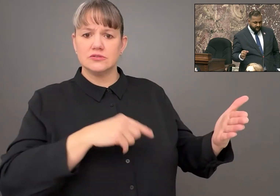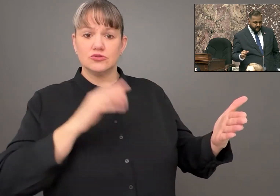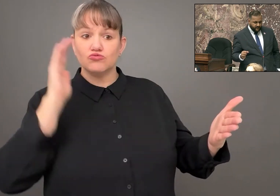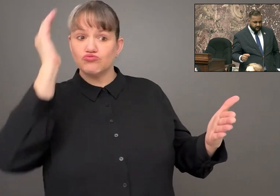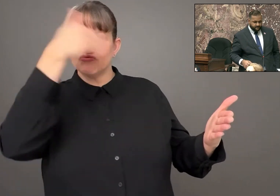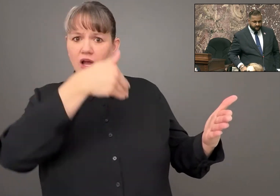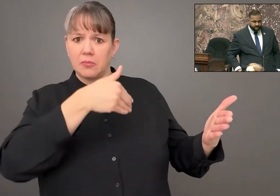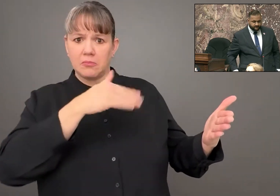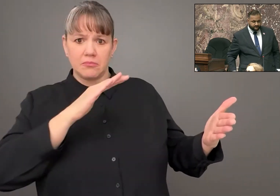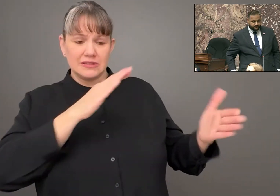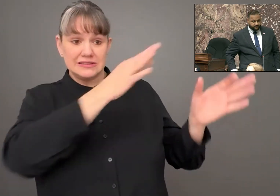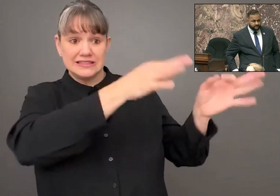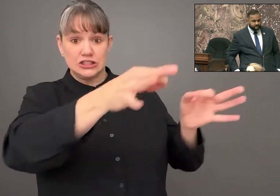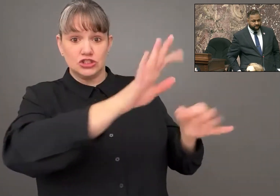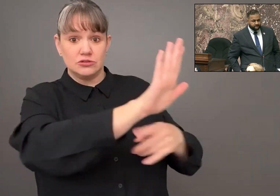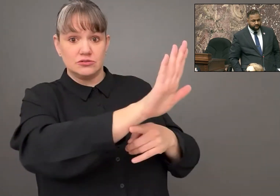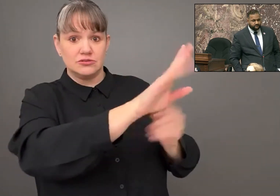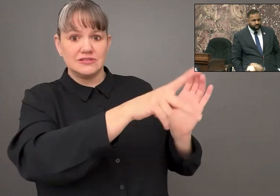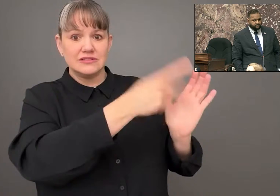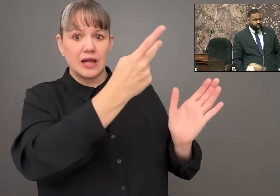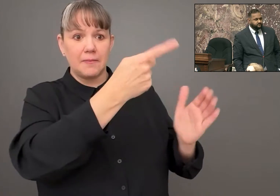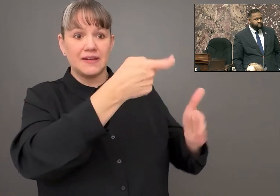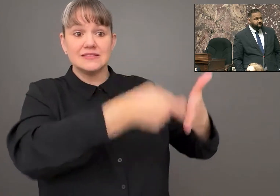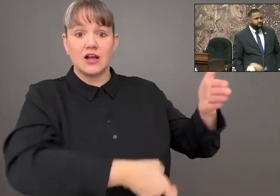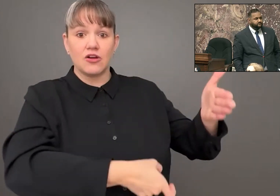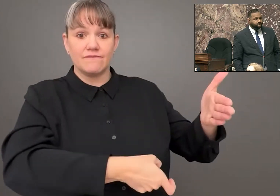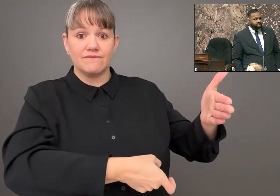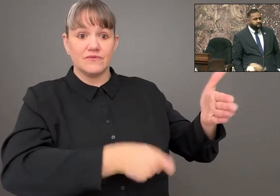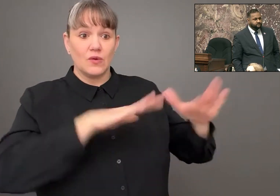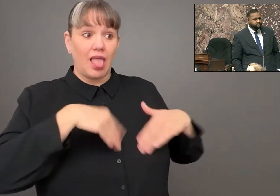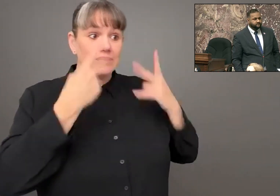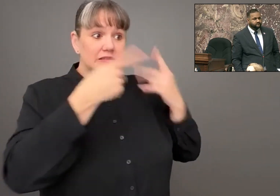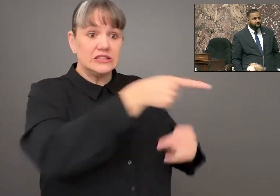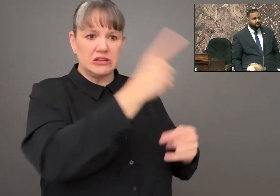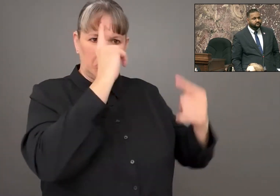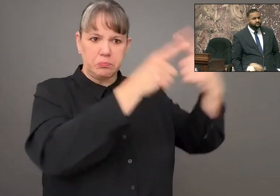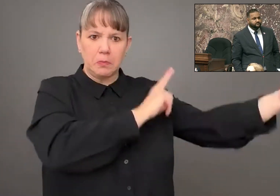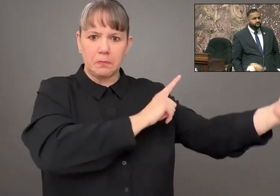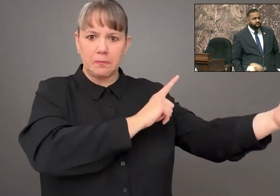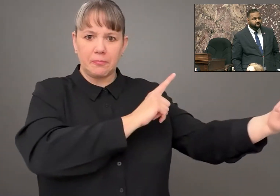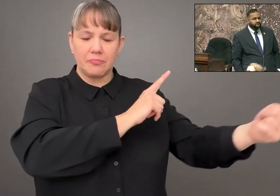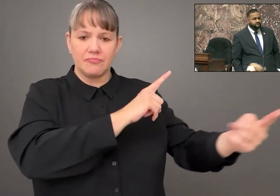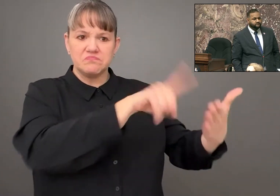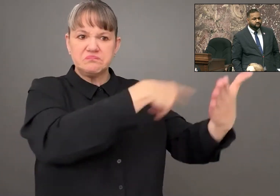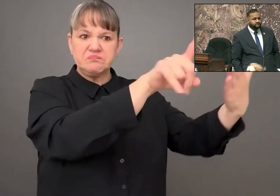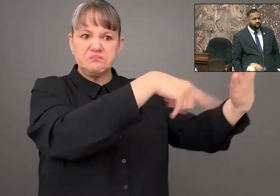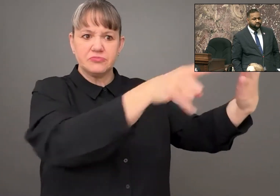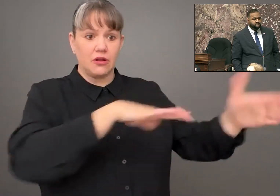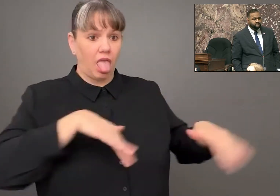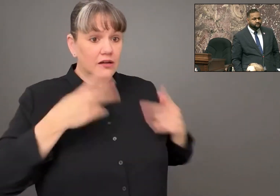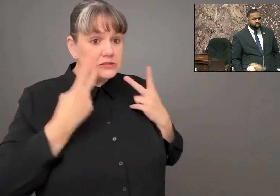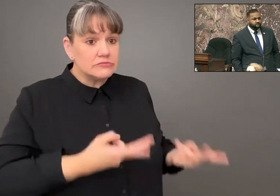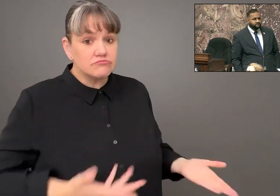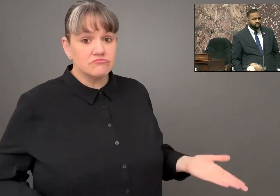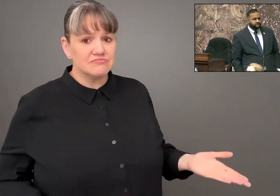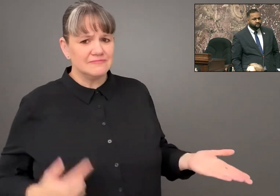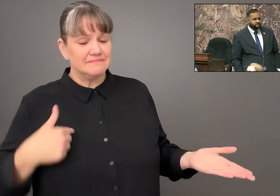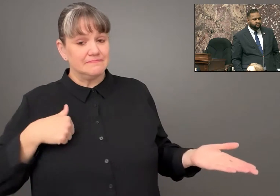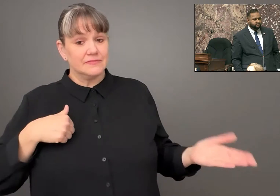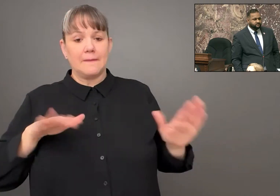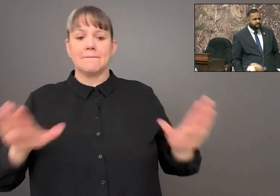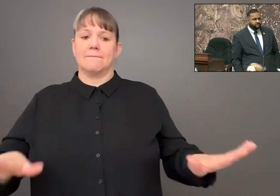that. Members, Members, come to order.